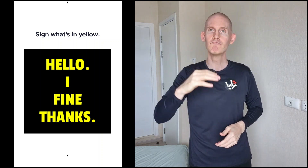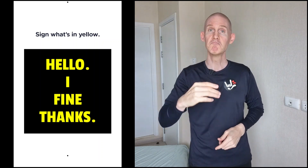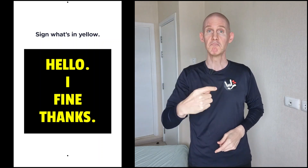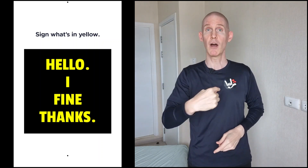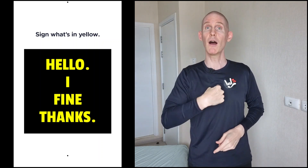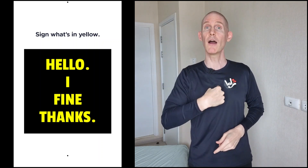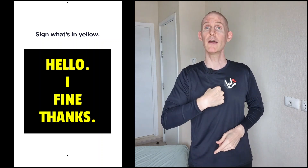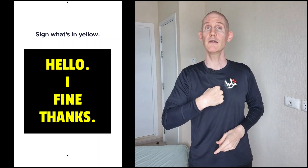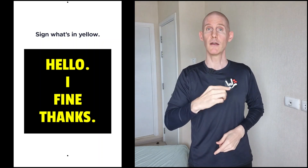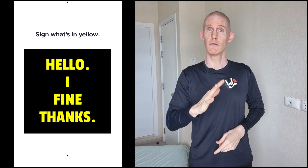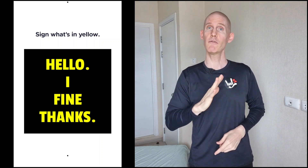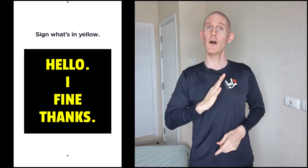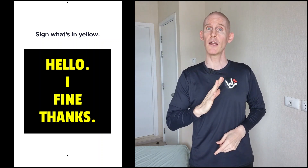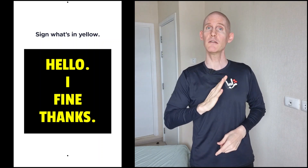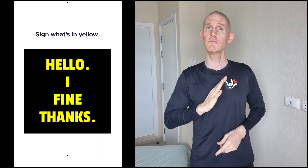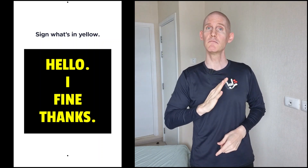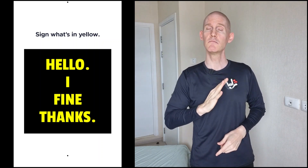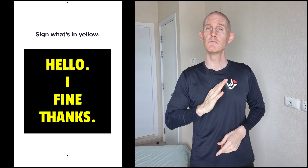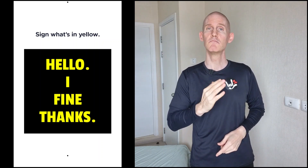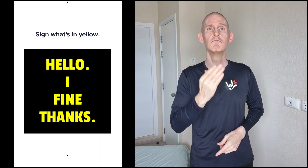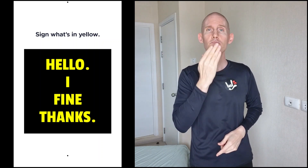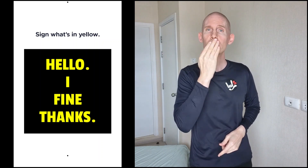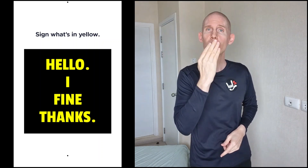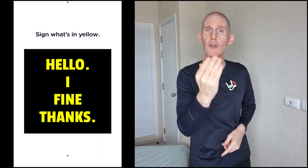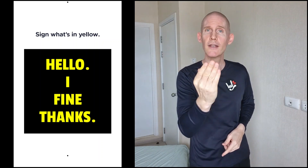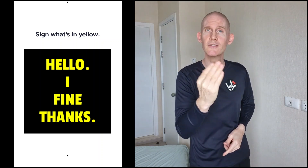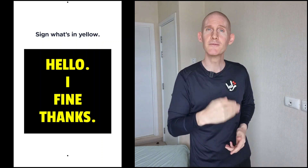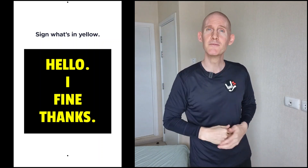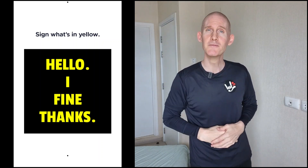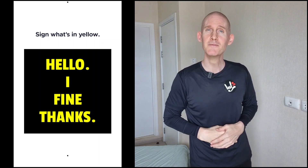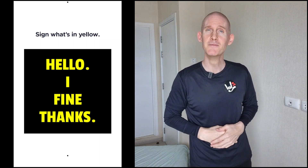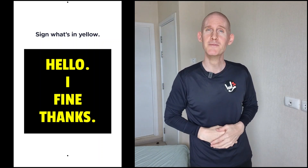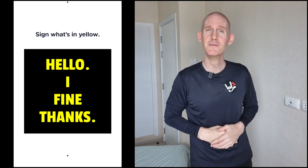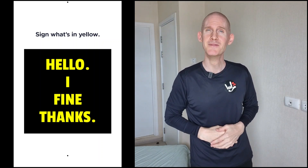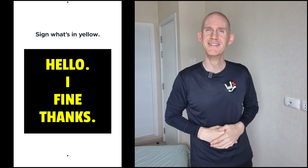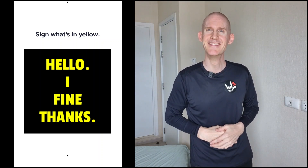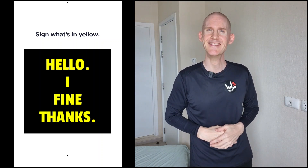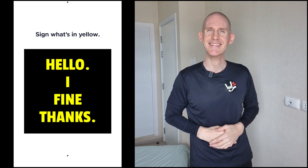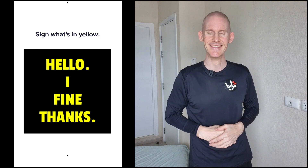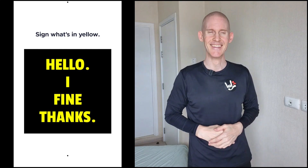Hello, I fine, thanks.